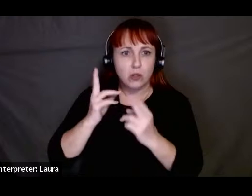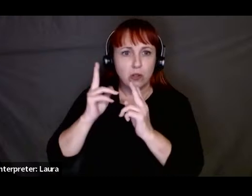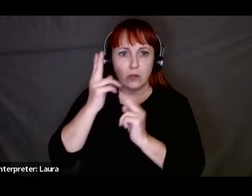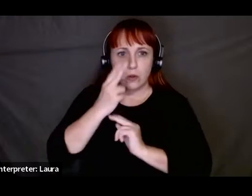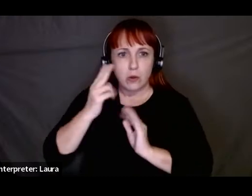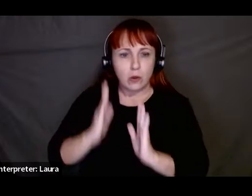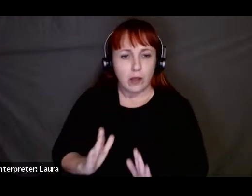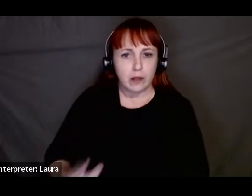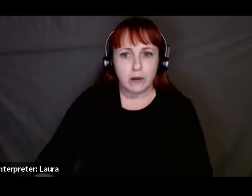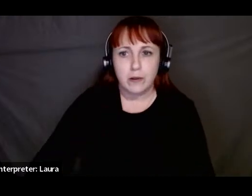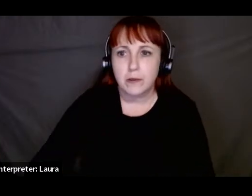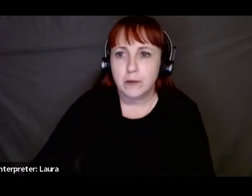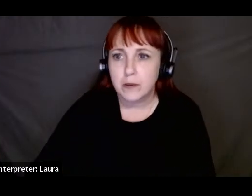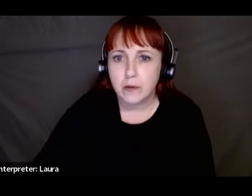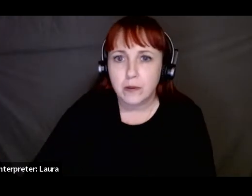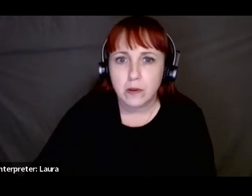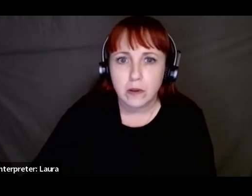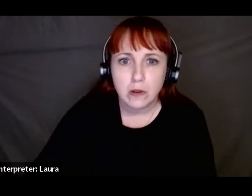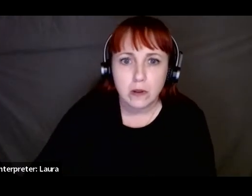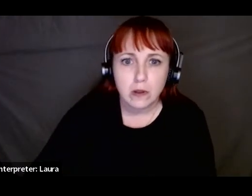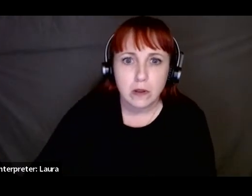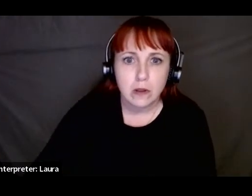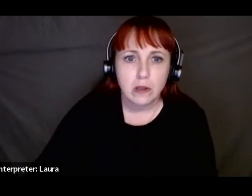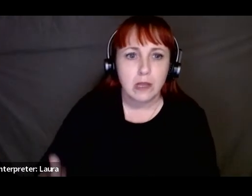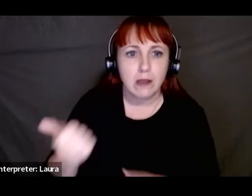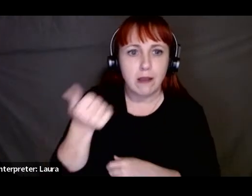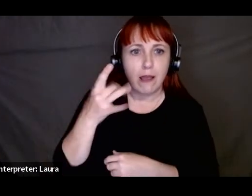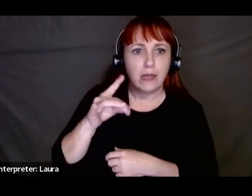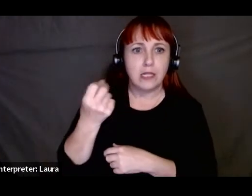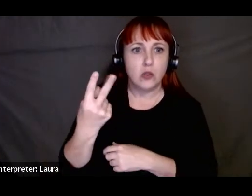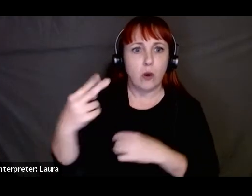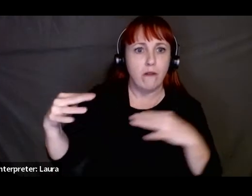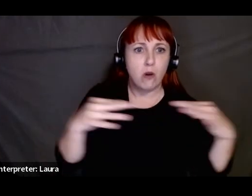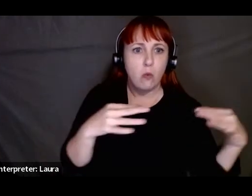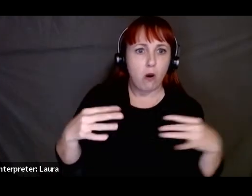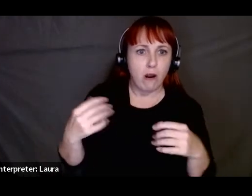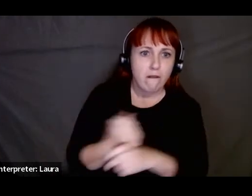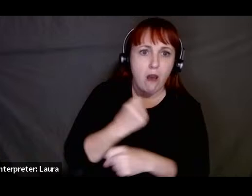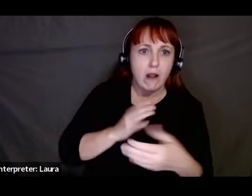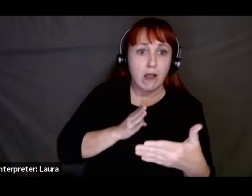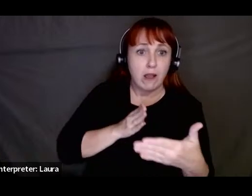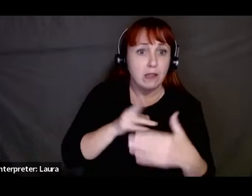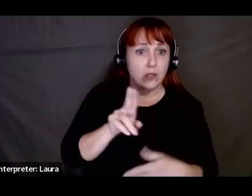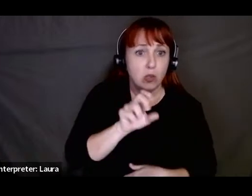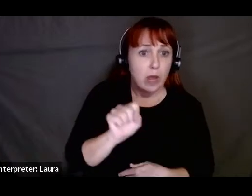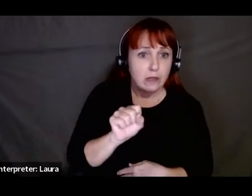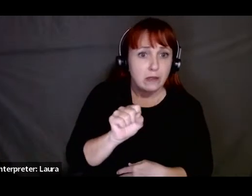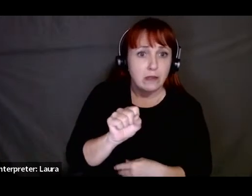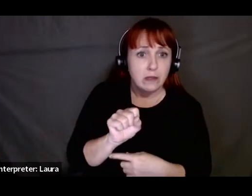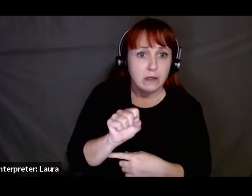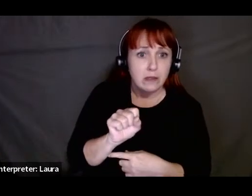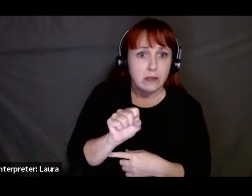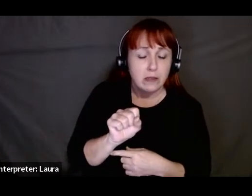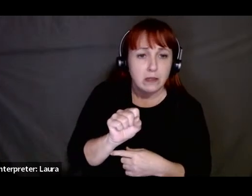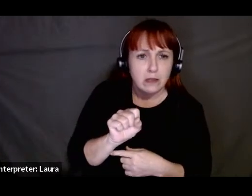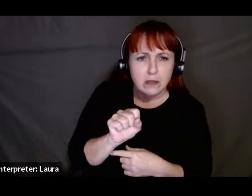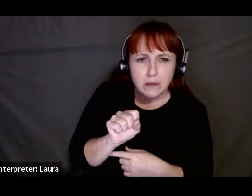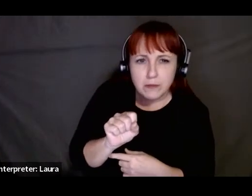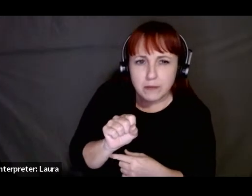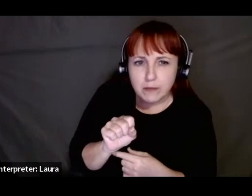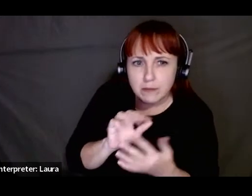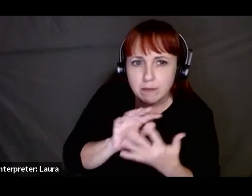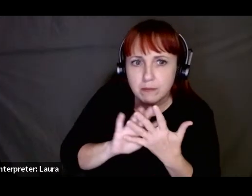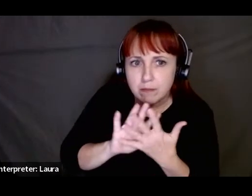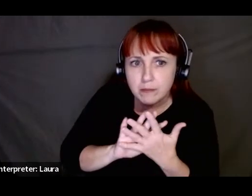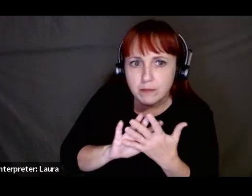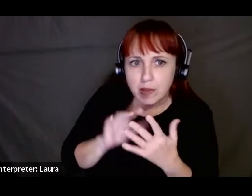US. Hawaiians have fought in the war of 1812, both for and against the US. They fought on both sides of the US Civil War. I